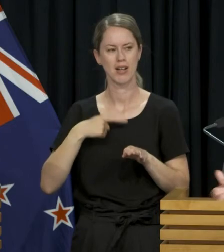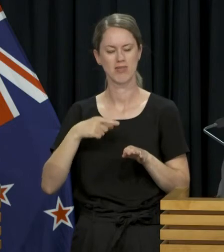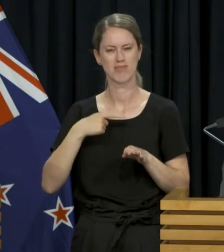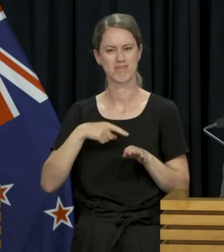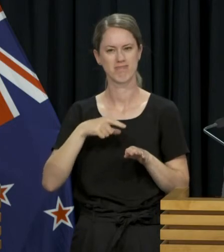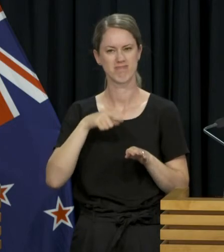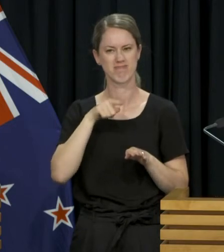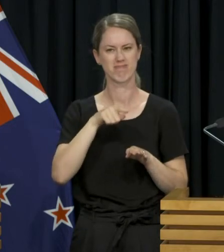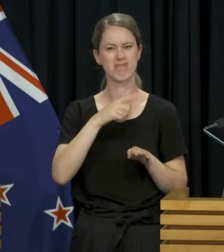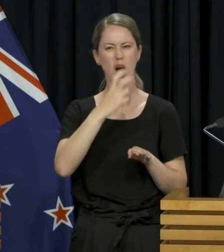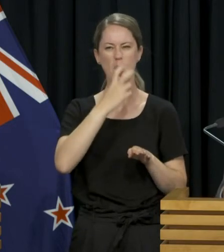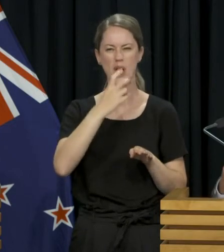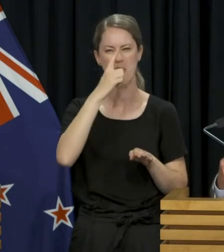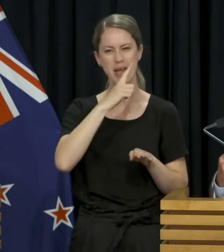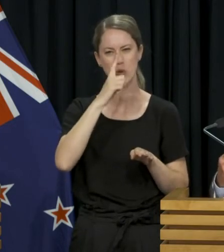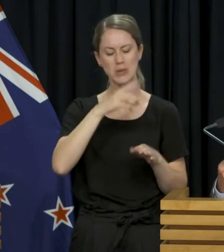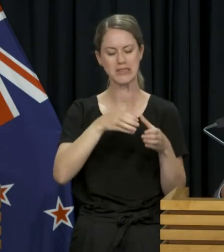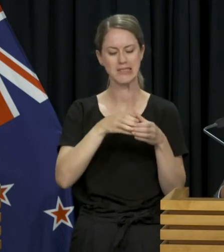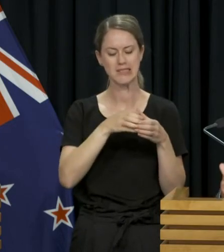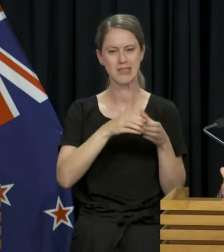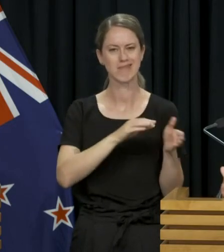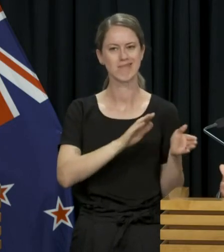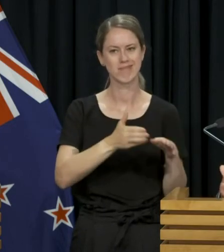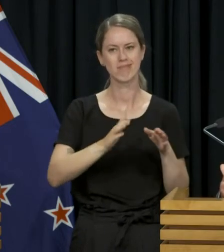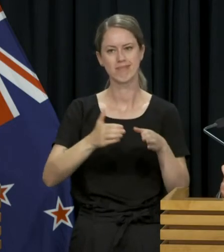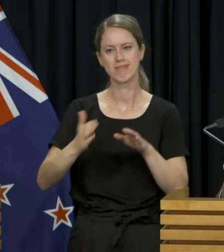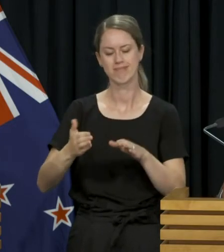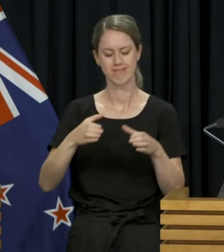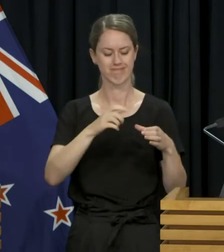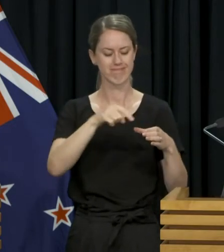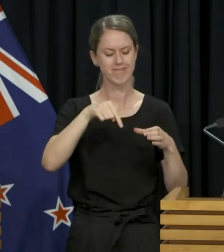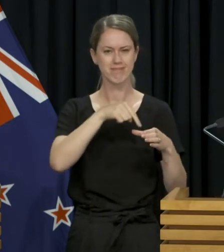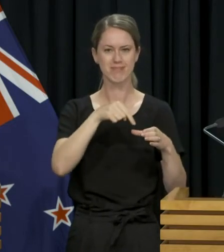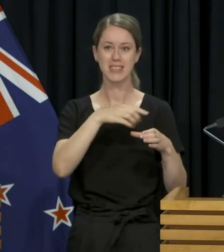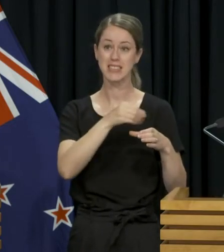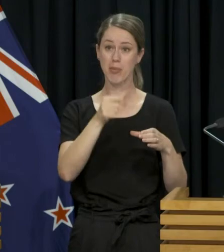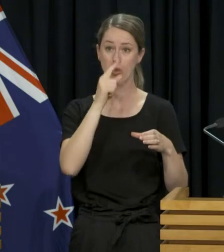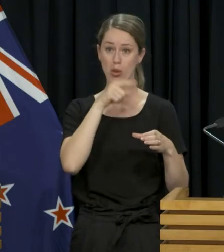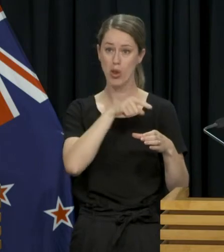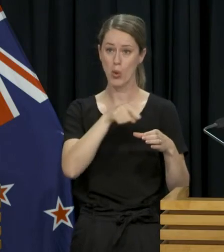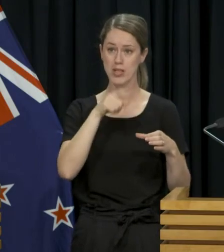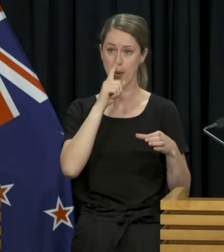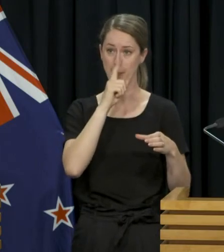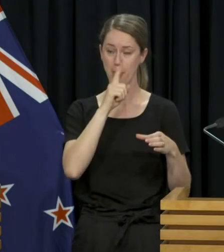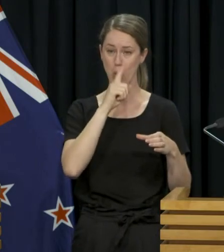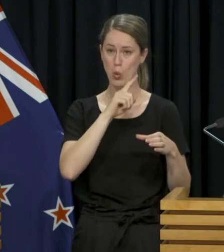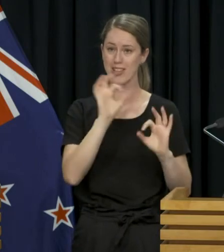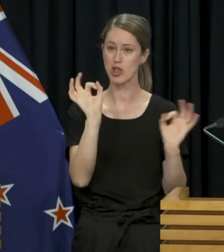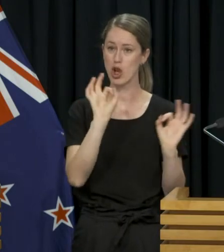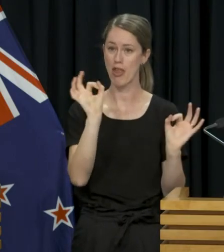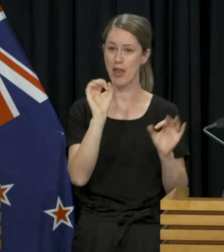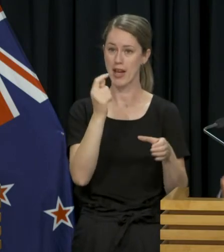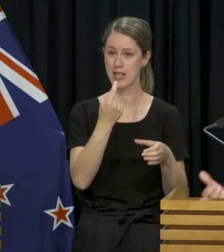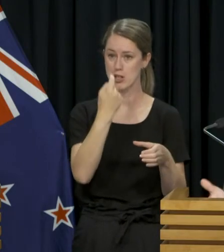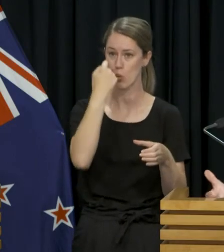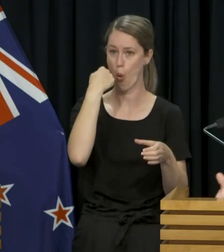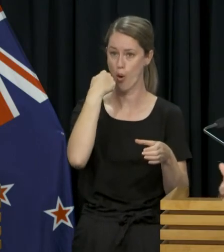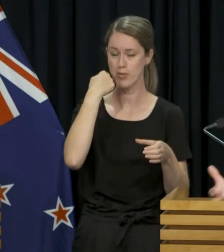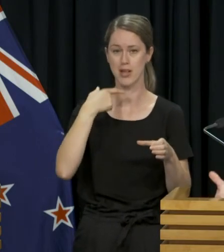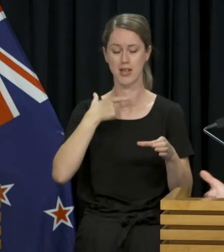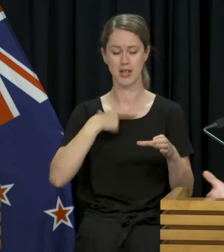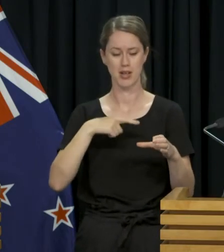aged residential care. A number of those people had not actually been swabbed because of the nature of